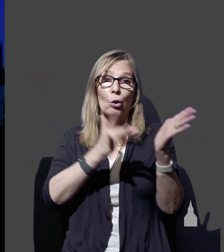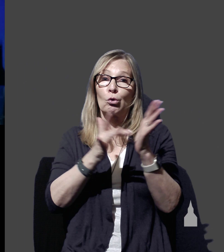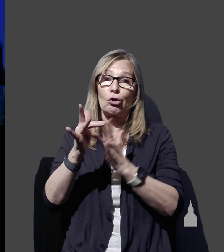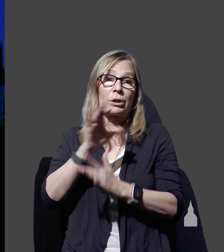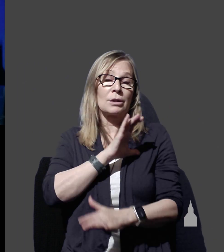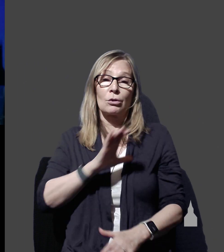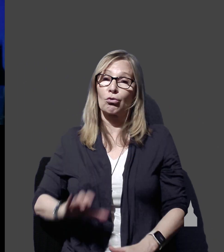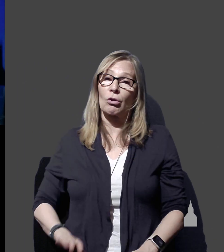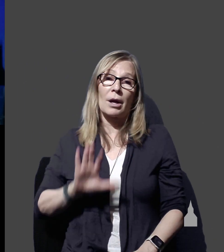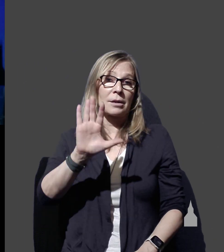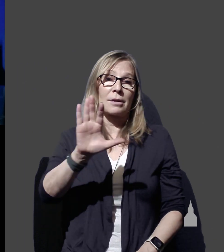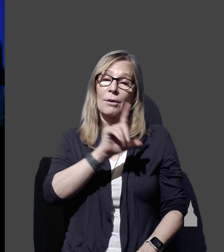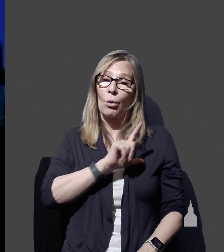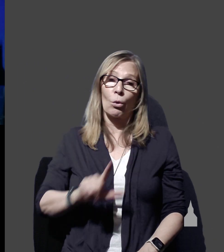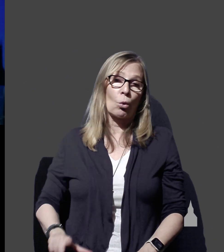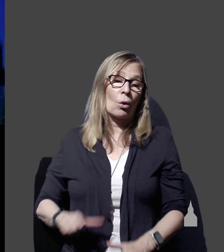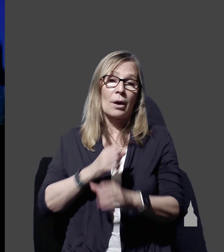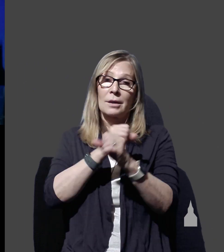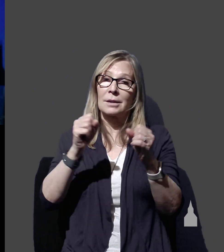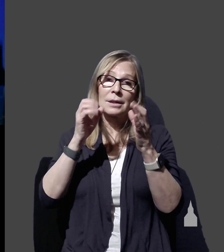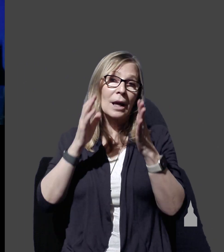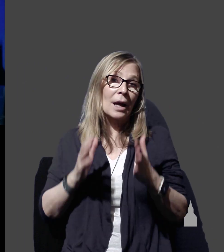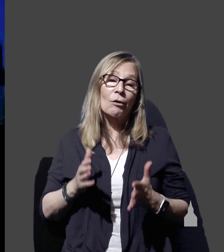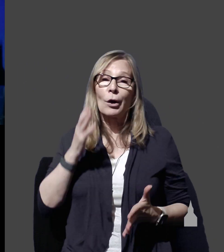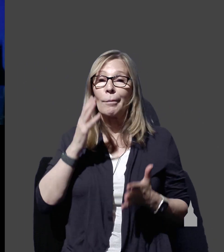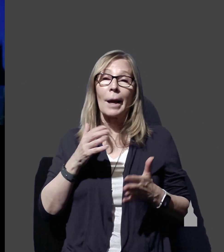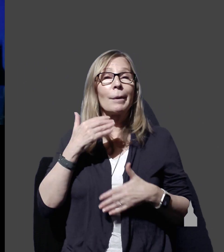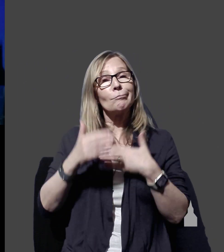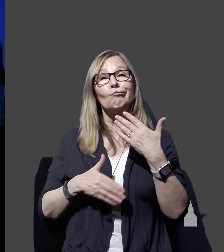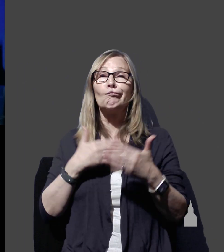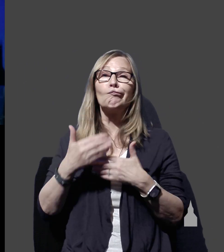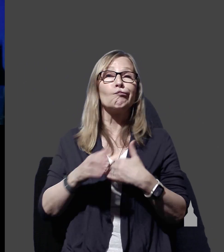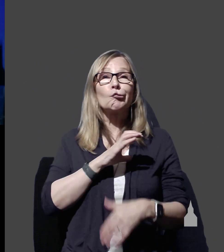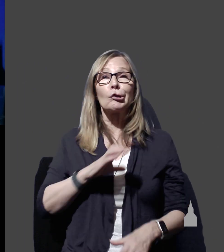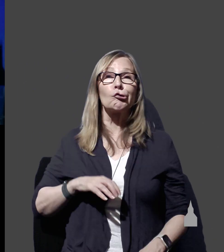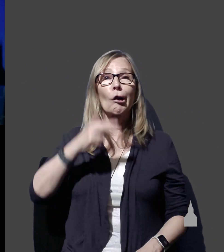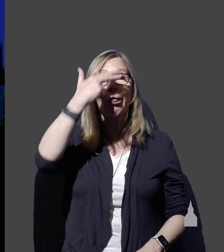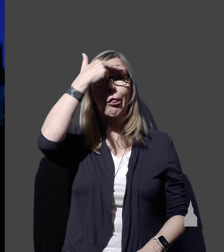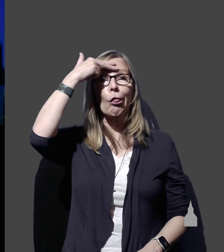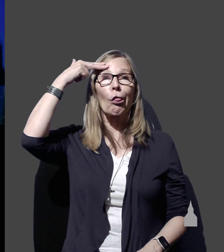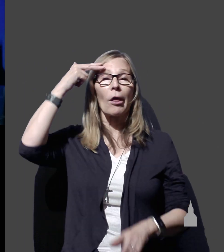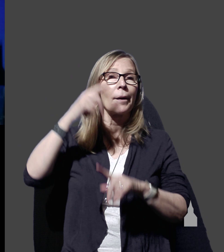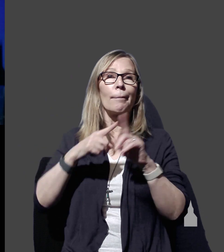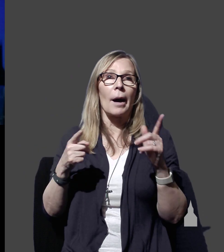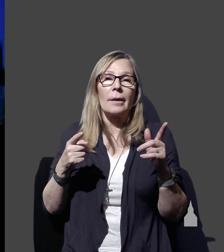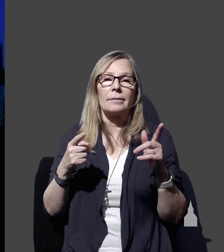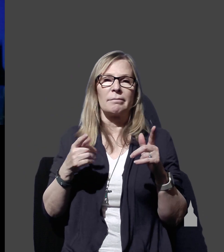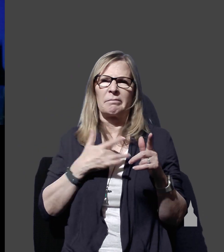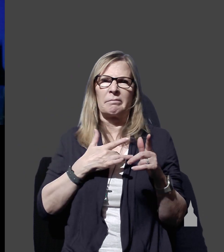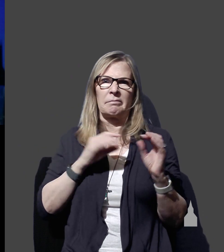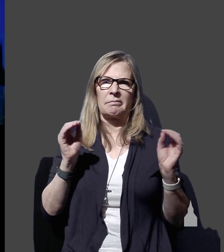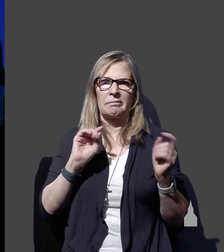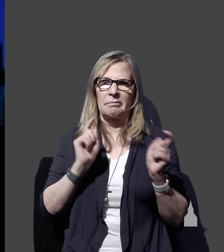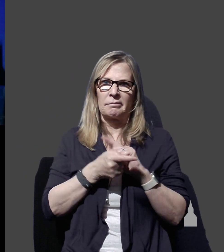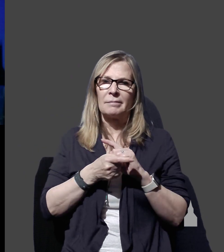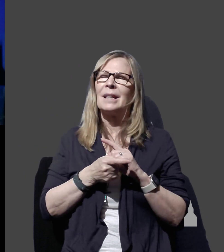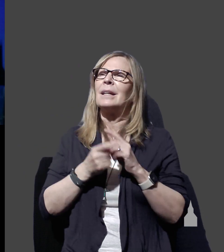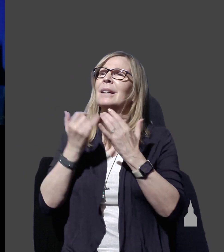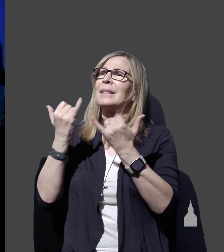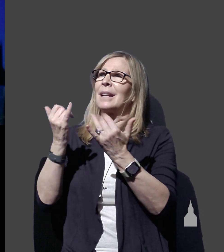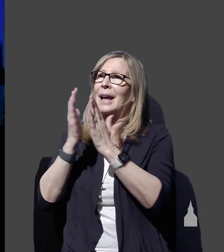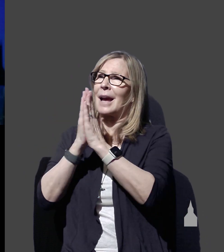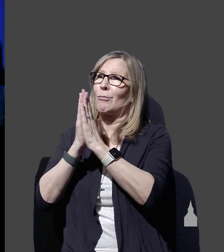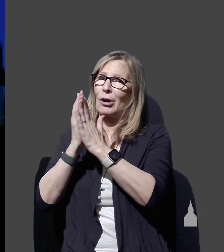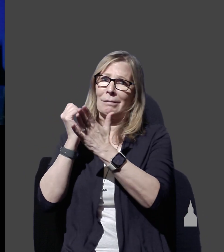Christ as their Lord and Savior. Lord, perhaps they're going through the motions of Christianity, whatever the case. Lord, I pray that today you would convict them and they